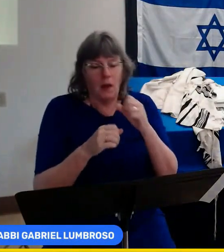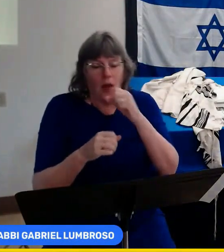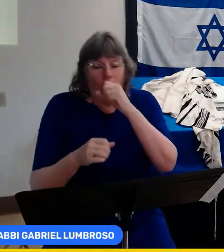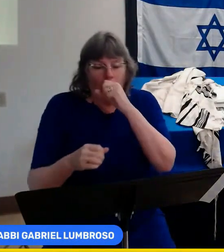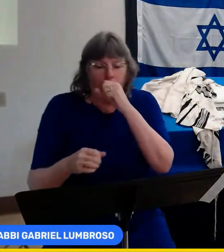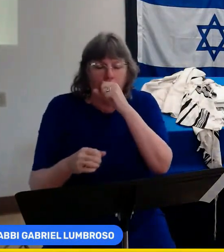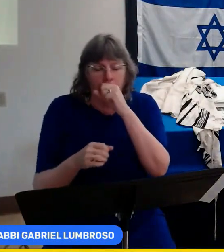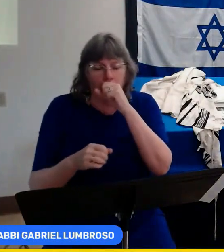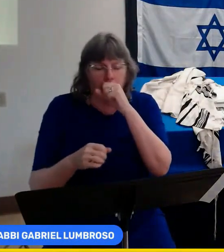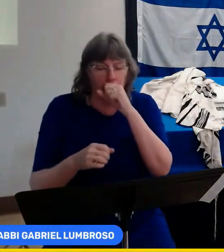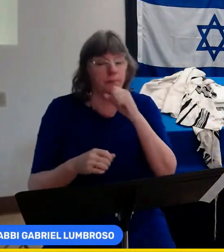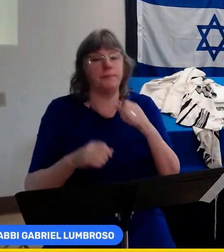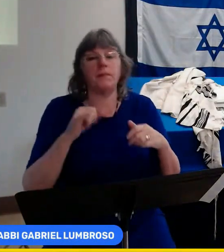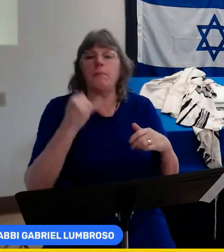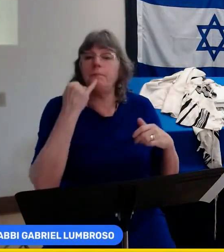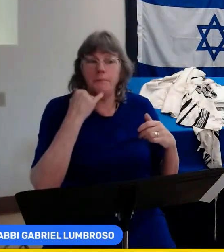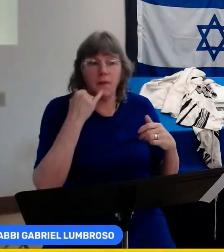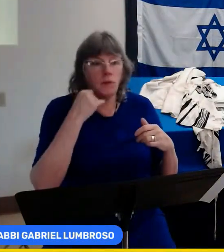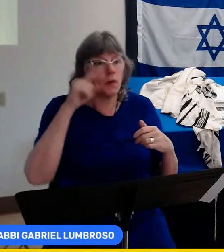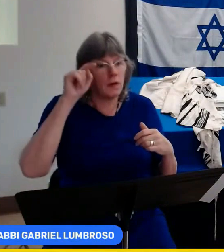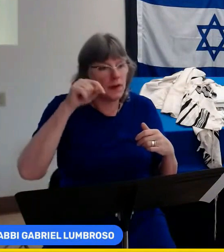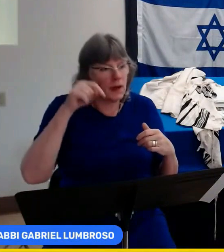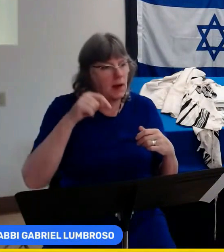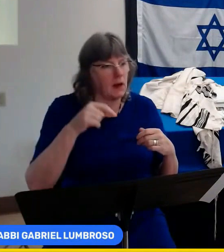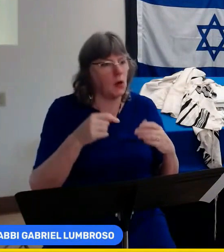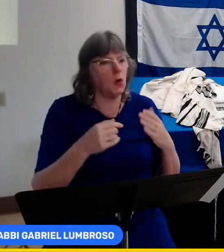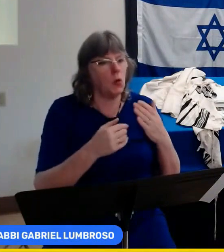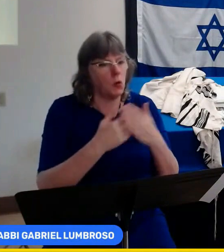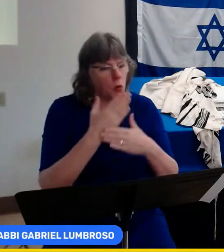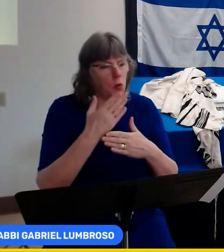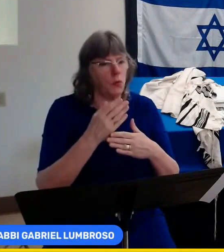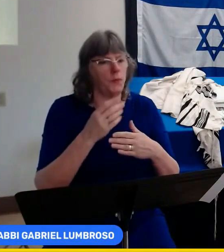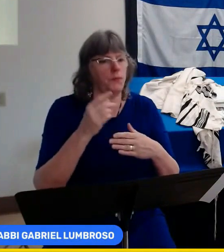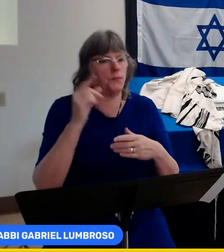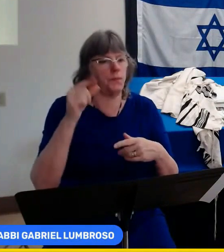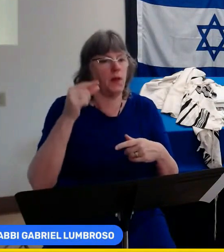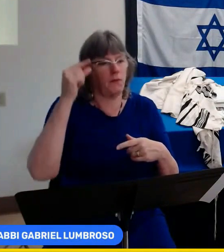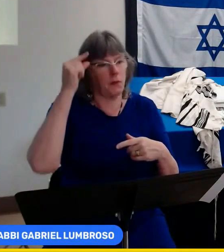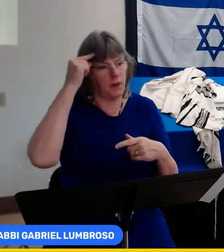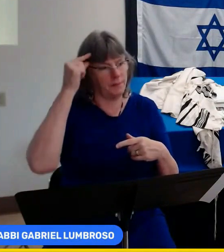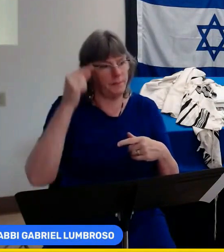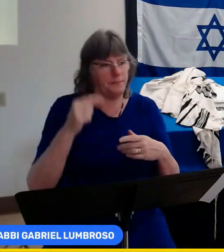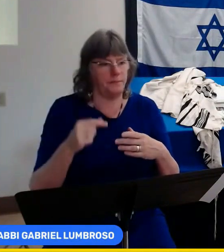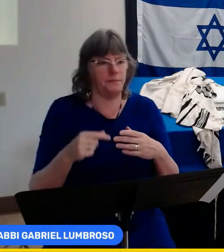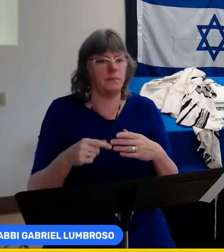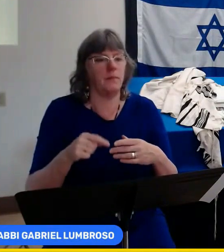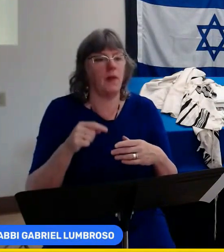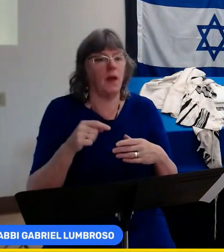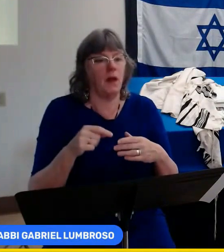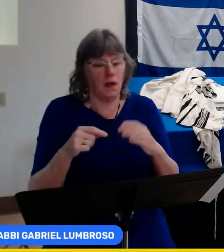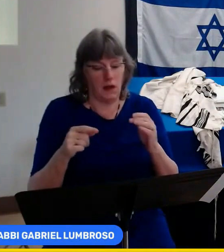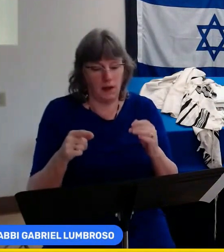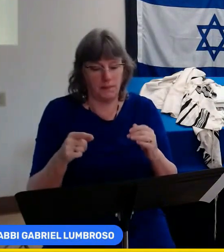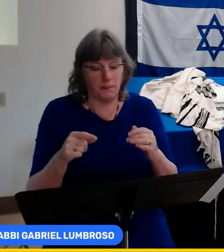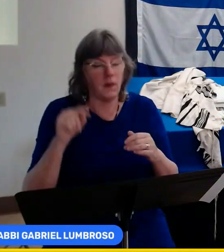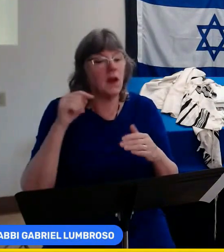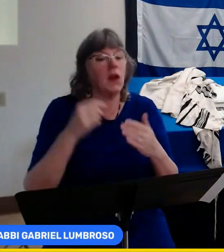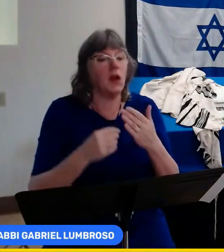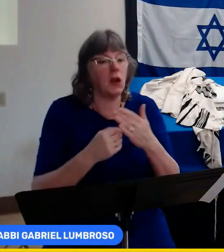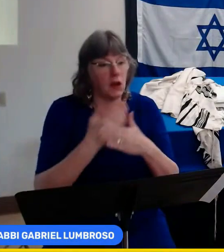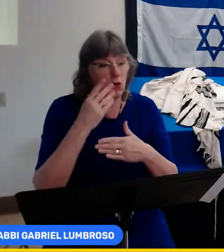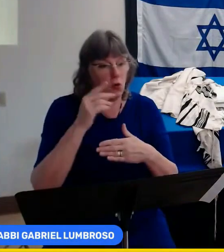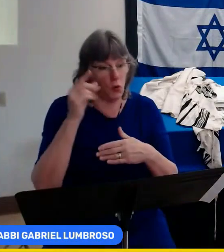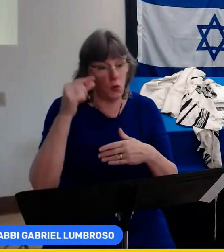needed that. They couldn't use the Egyptian style of government. Hashem wanted them to be a new nation run by his